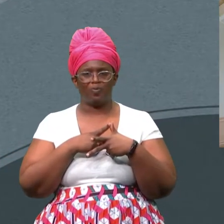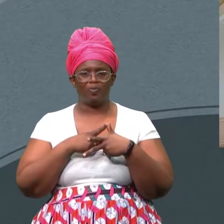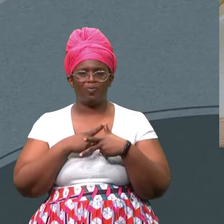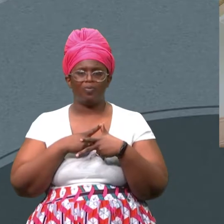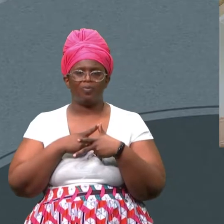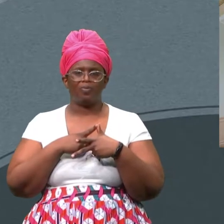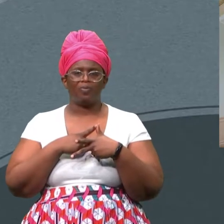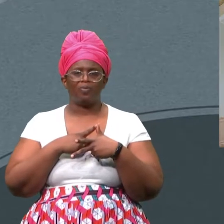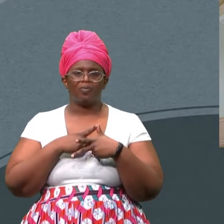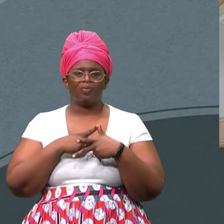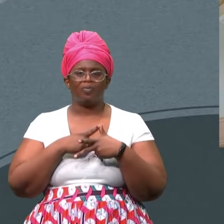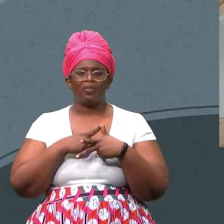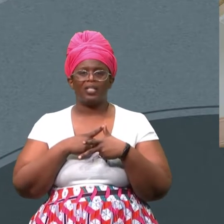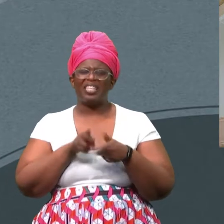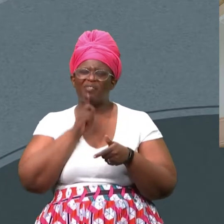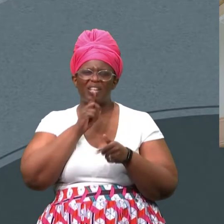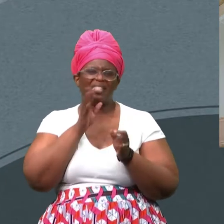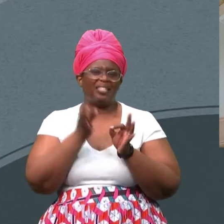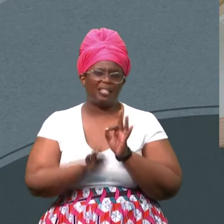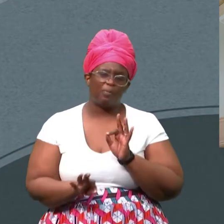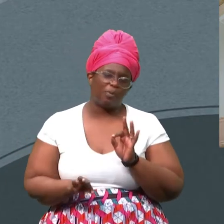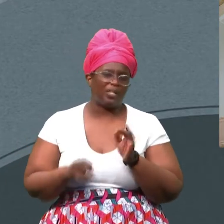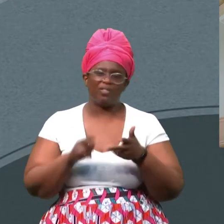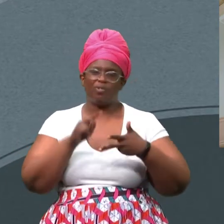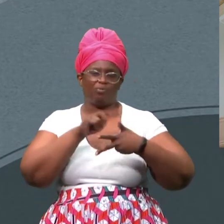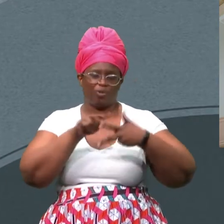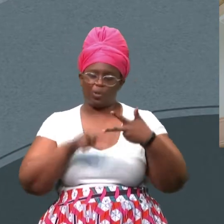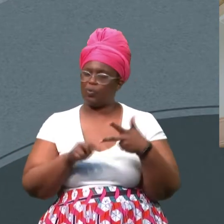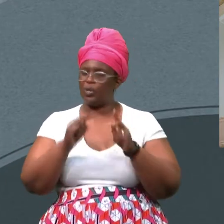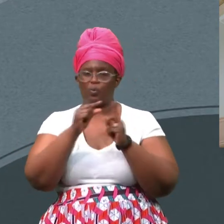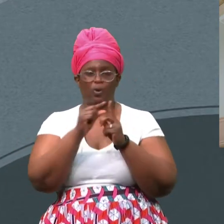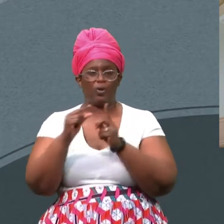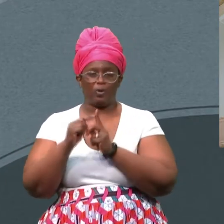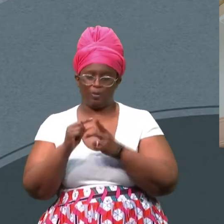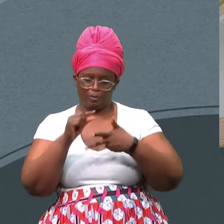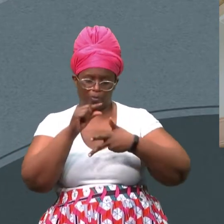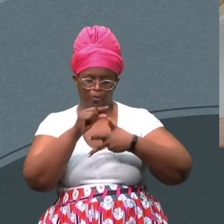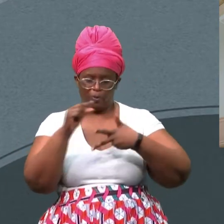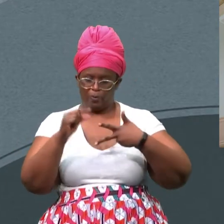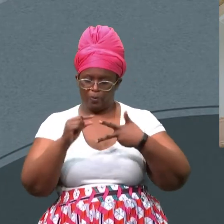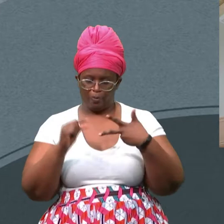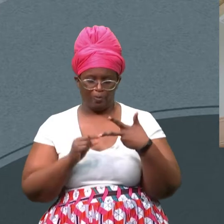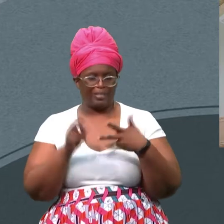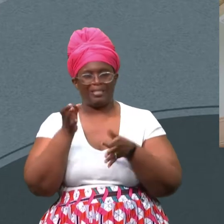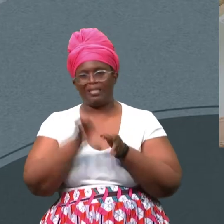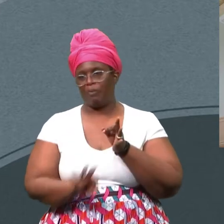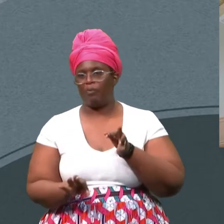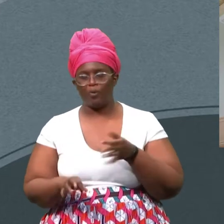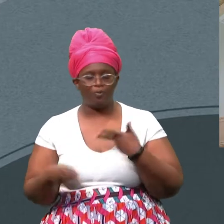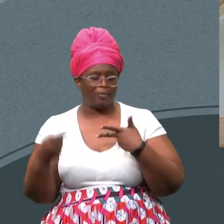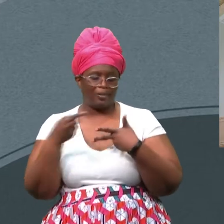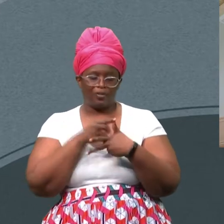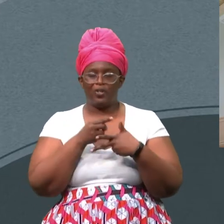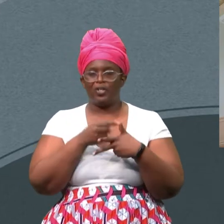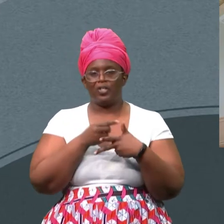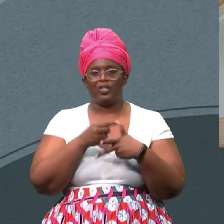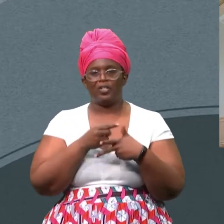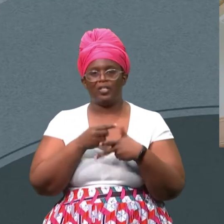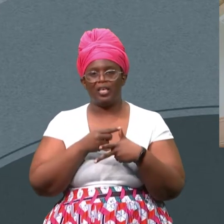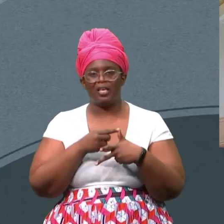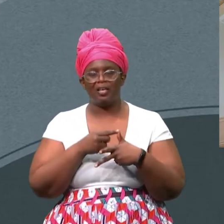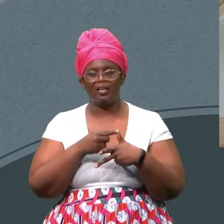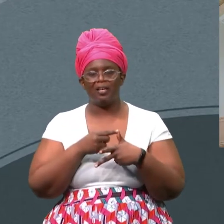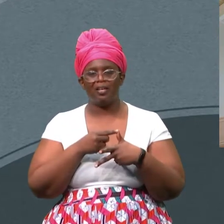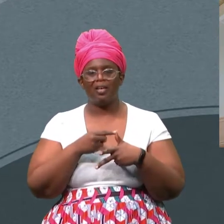is teaching us very simple. I just have three simple words for you. Number one, the first thing I want to leave you with is that we should give